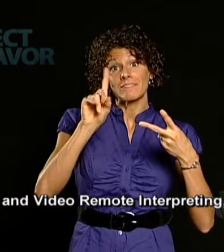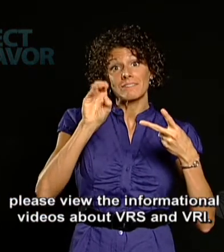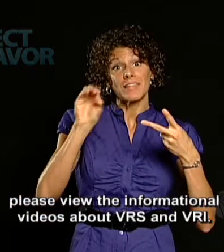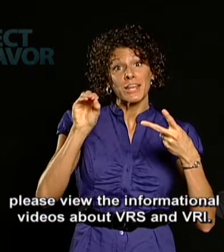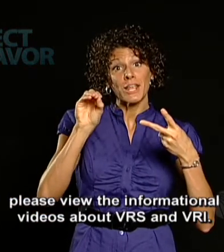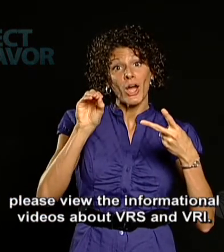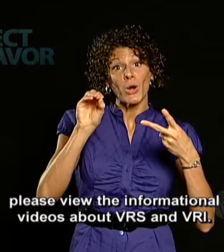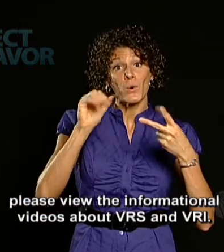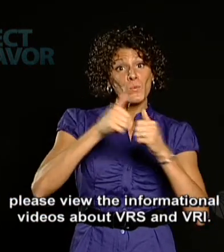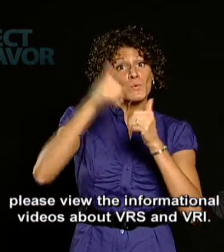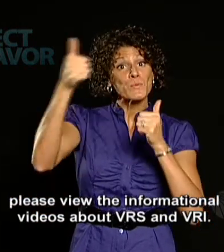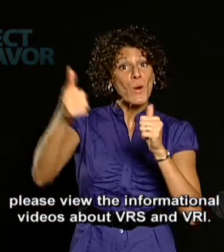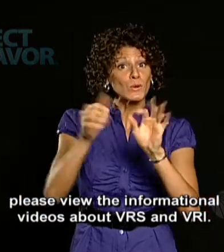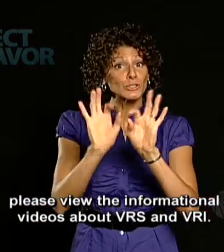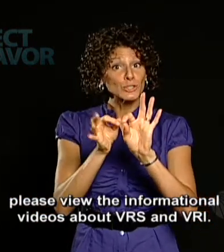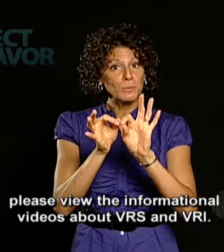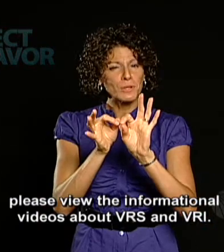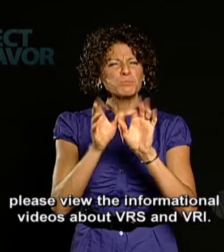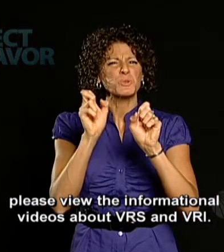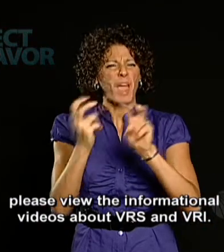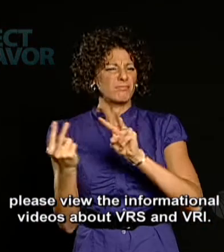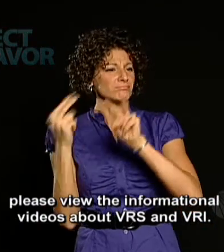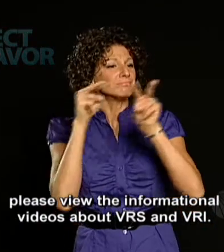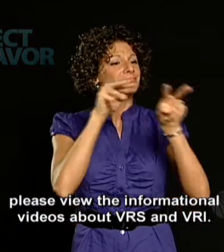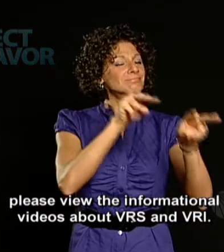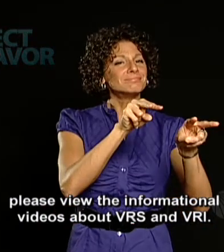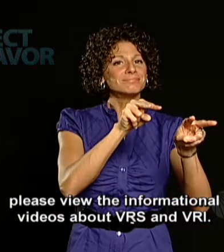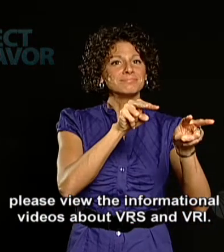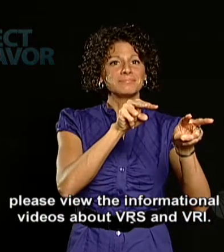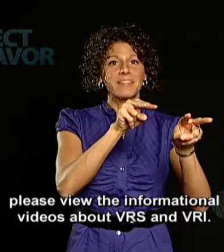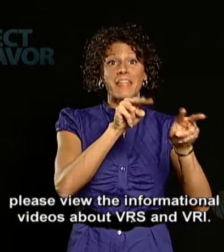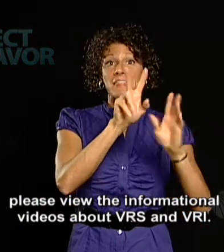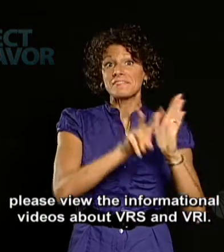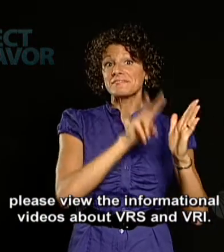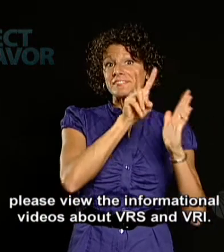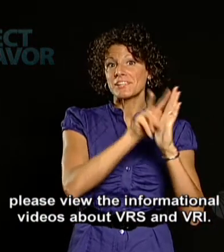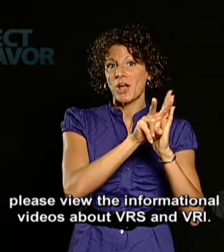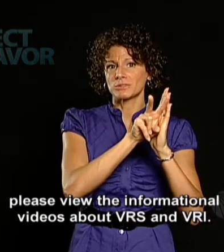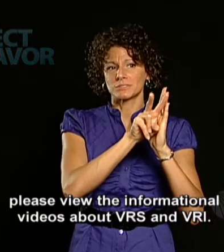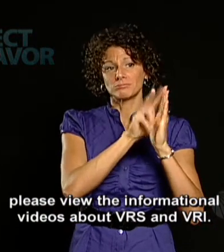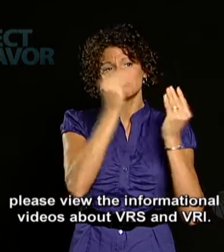please view the informational videos about VRS and VRI.